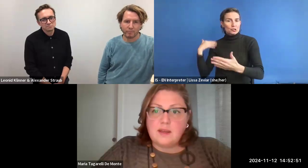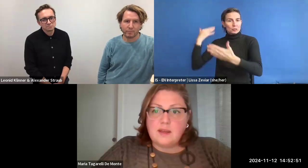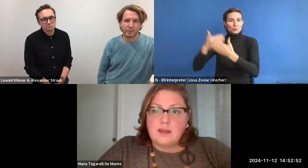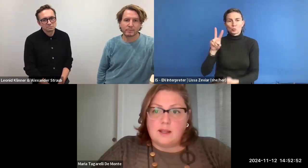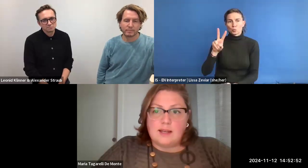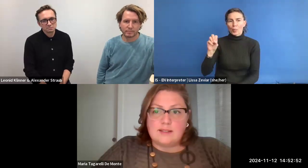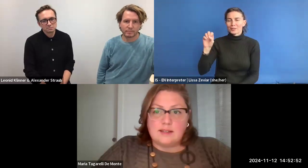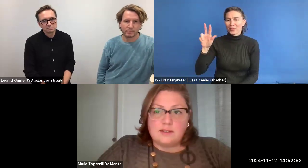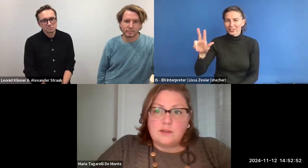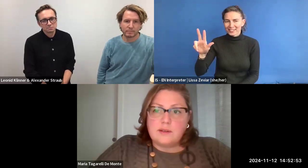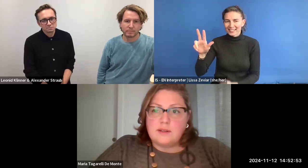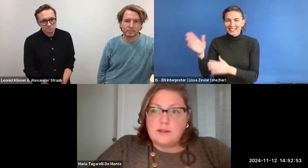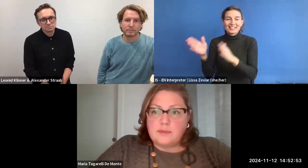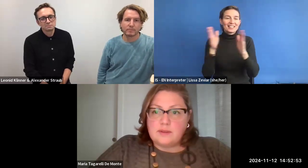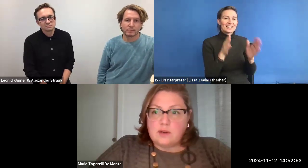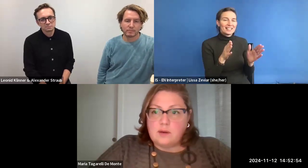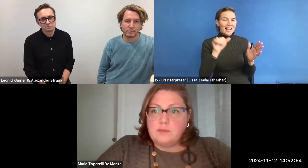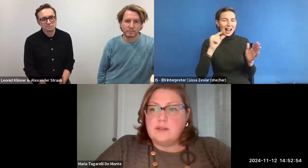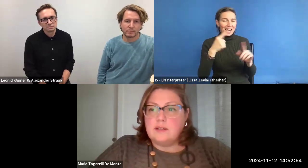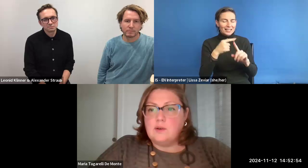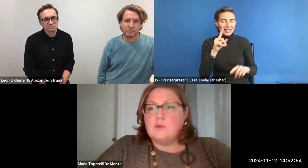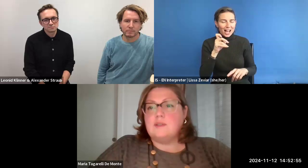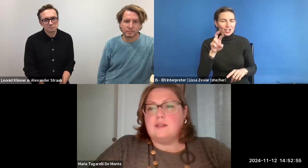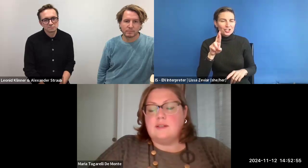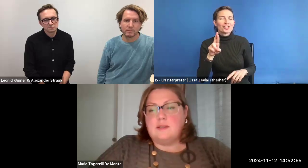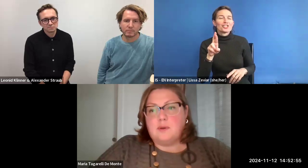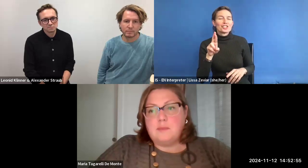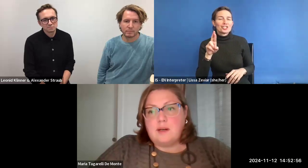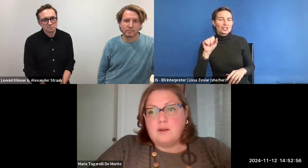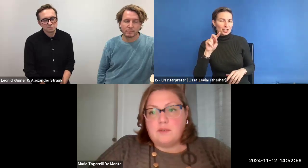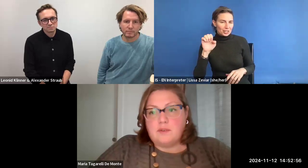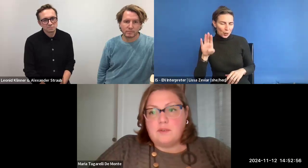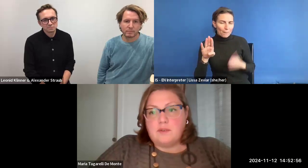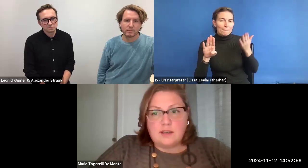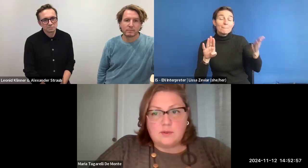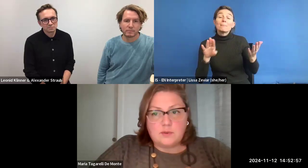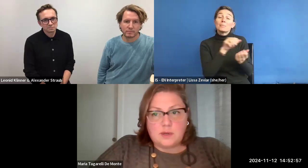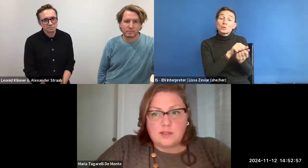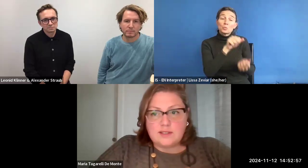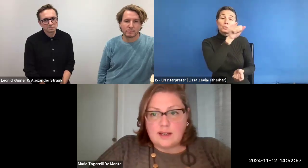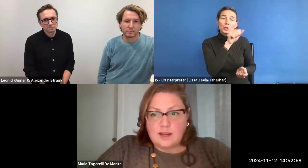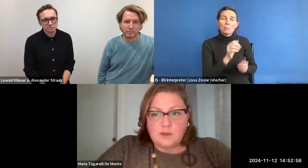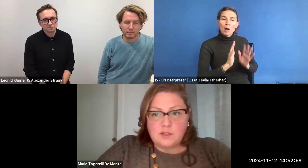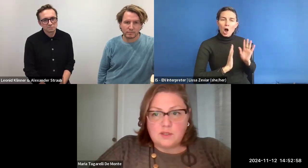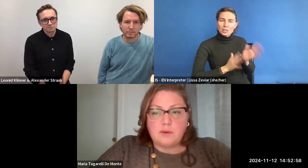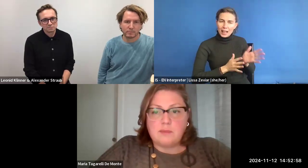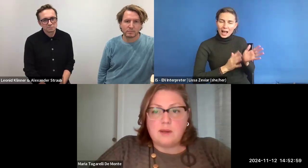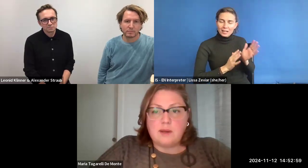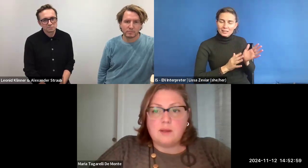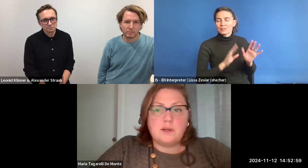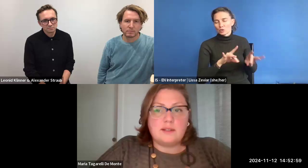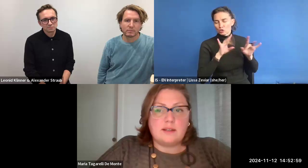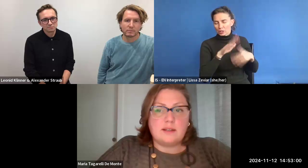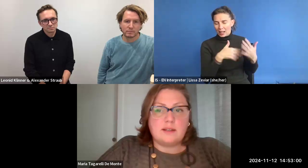2003. While Alexander Straub holds a diploma of Auslan, Australian Sign Language,